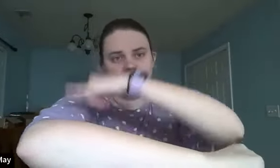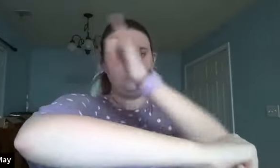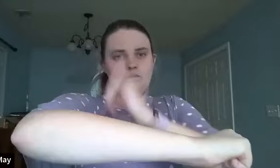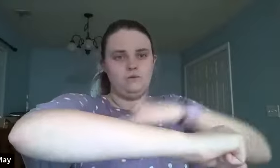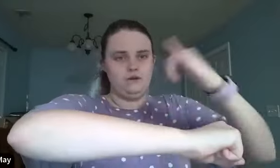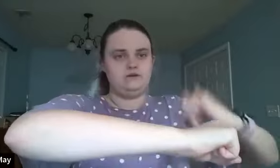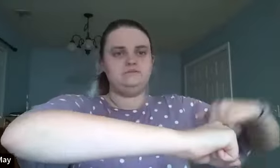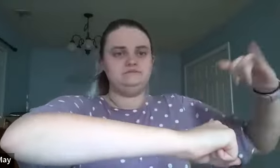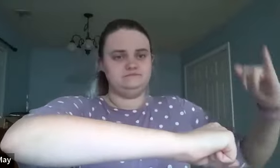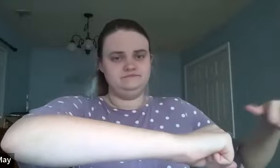there. Whale.